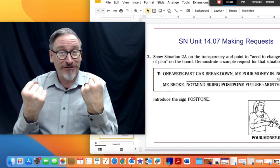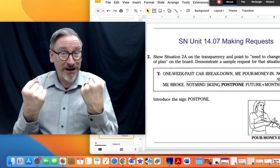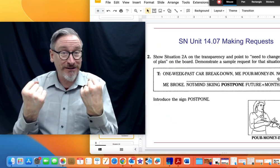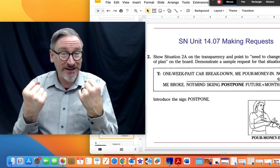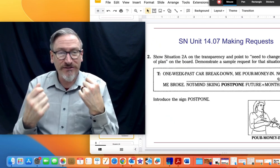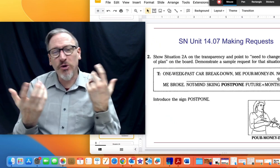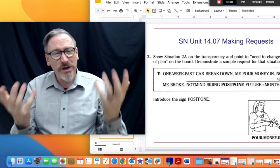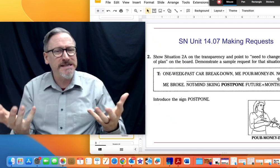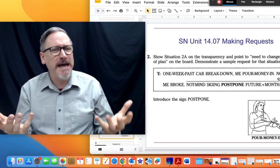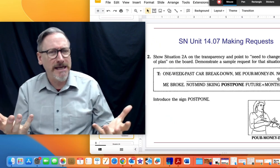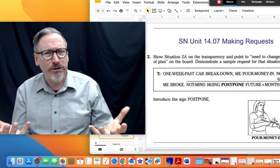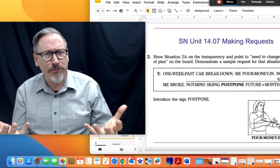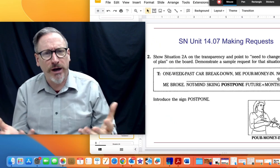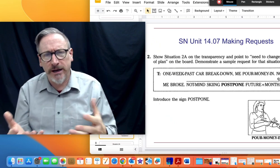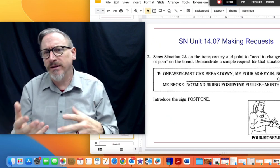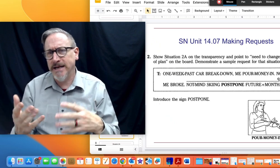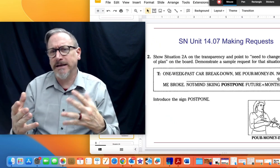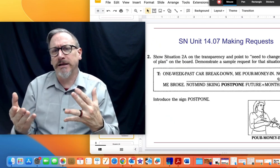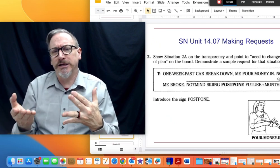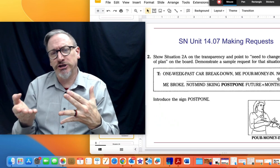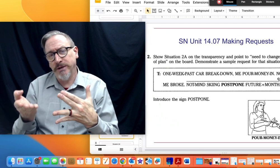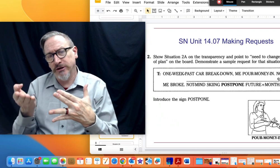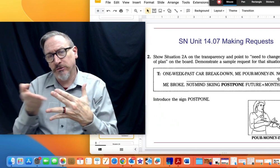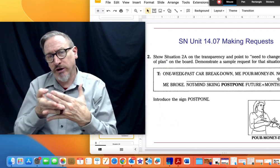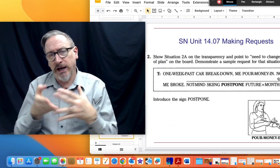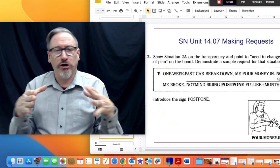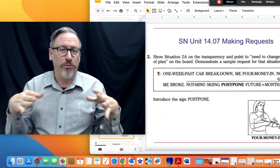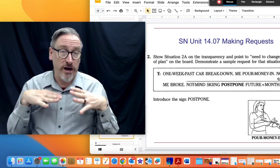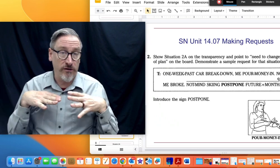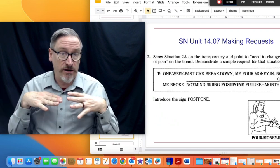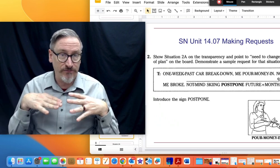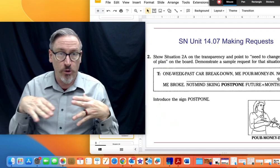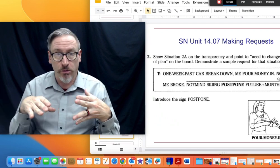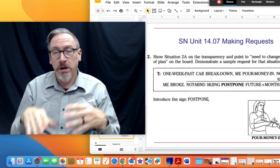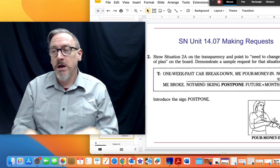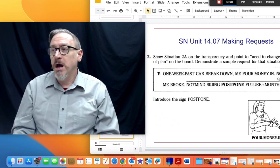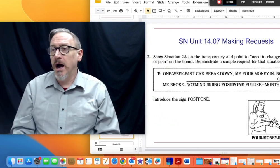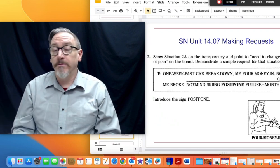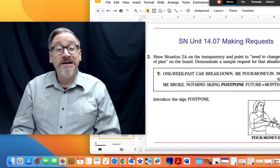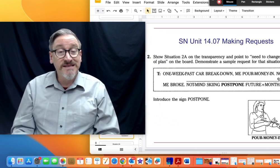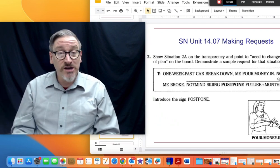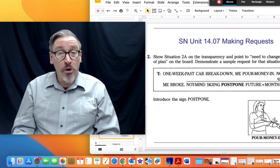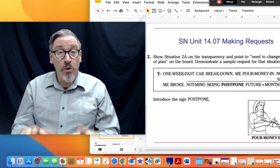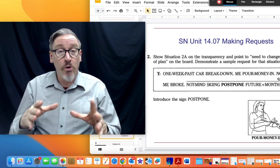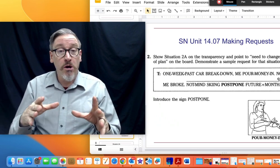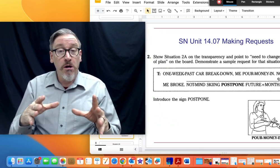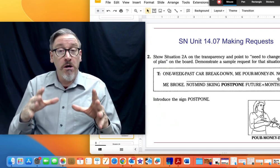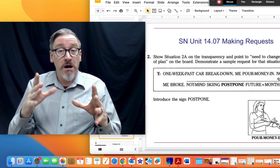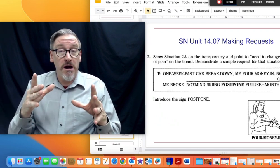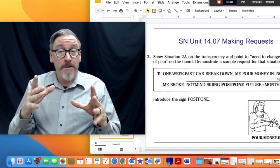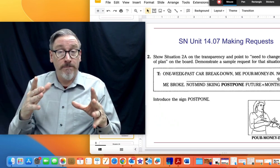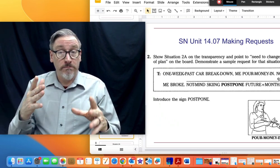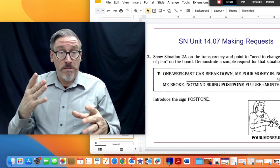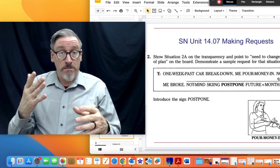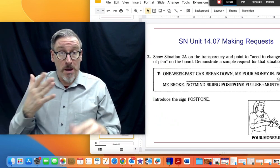break, right? Even though we say spring break, but technically it should be either break or break, right?